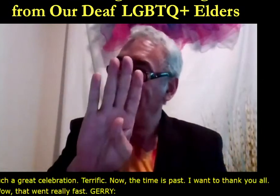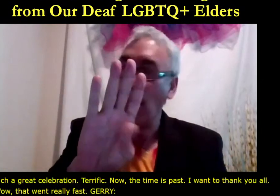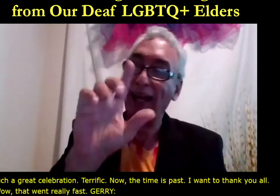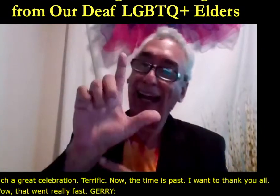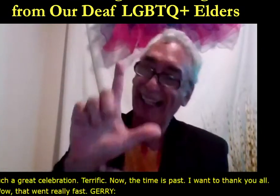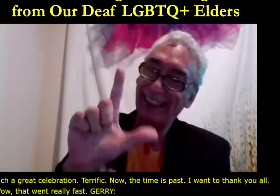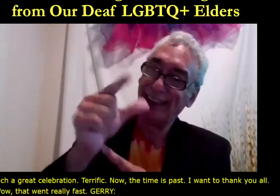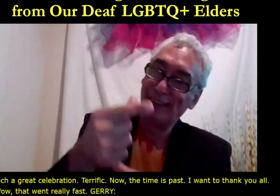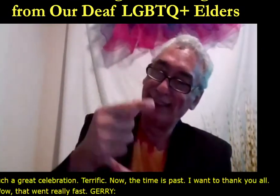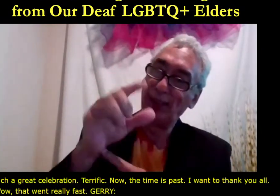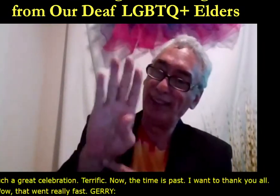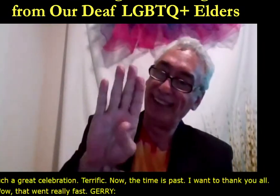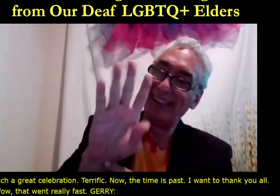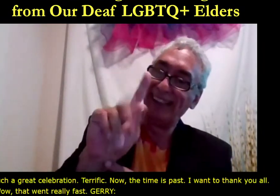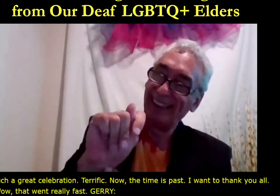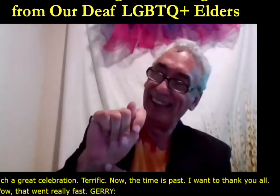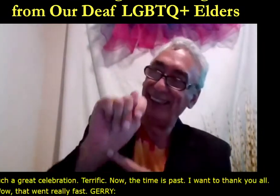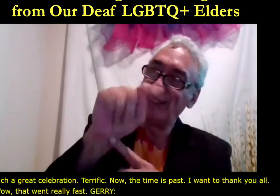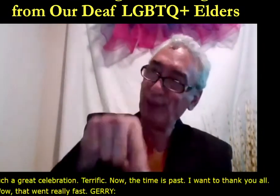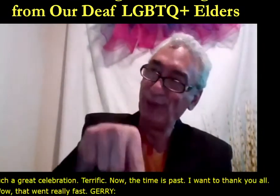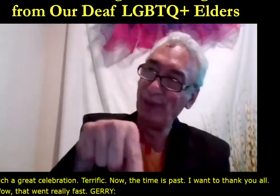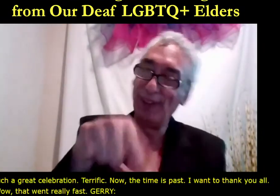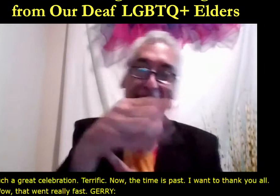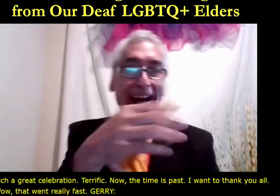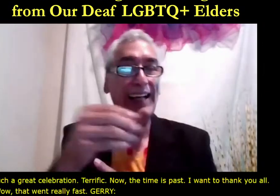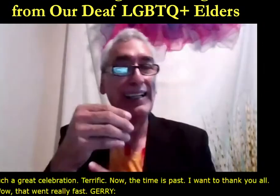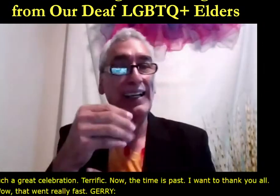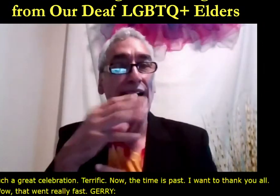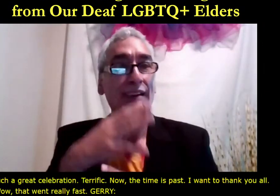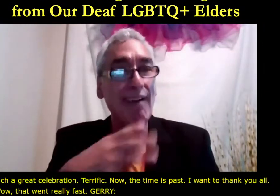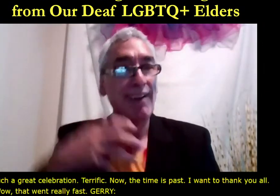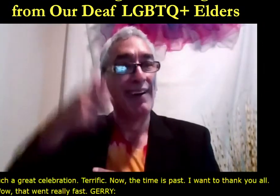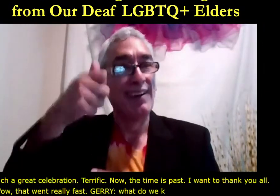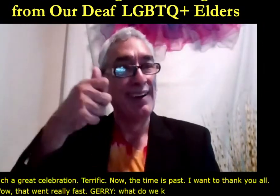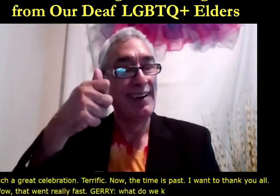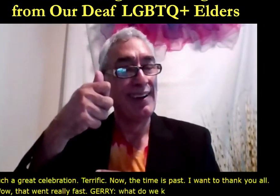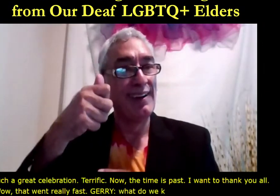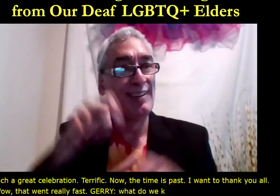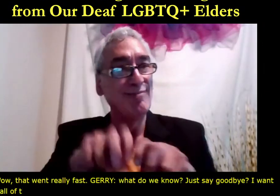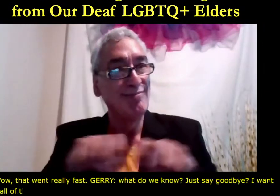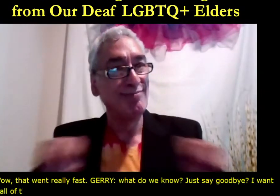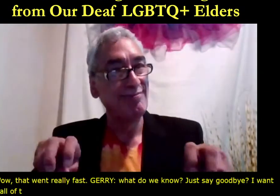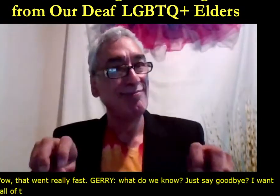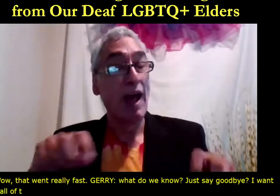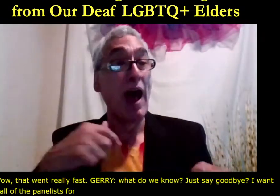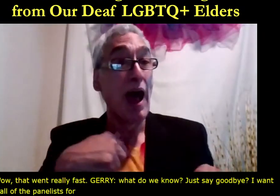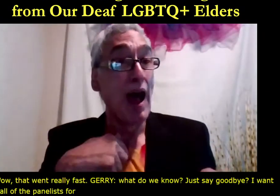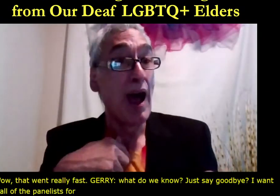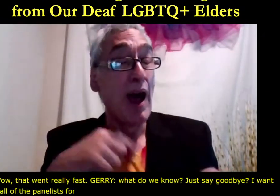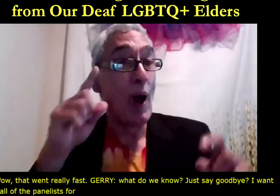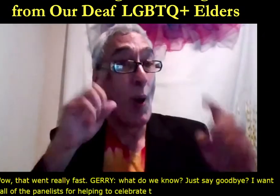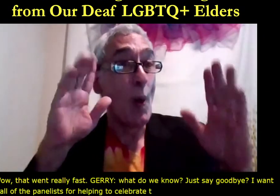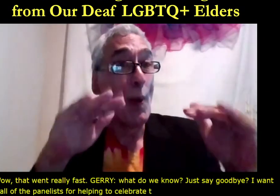celebrate the Deaf LGBT elders that you are, and helping